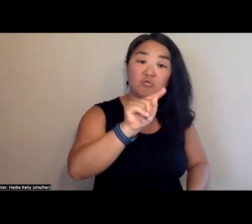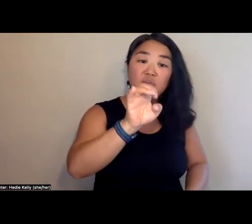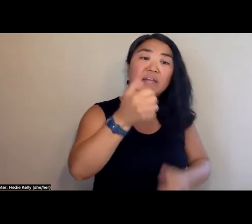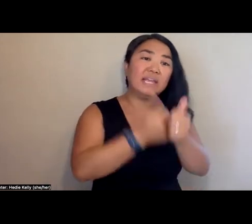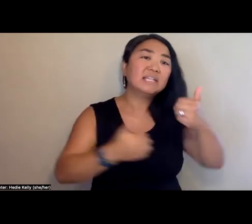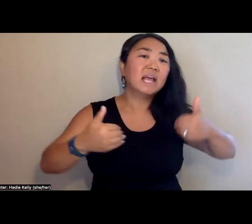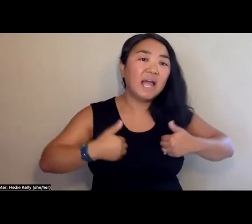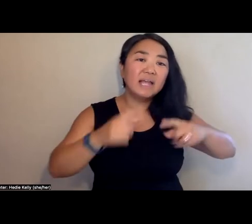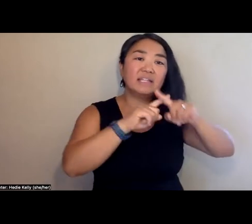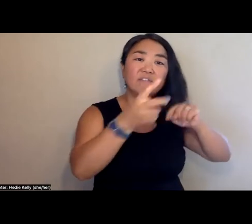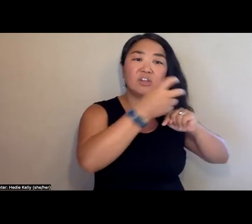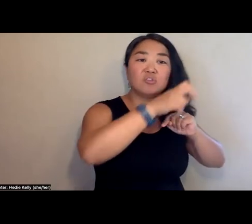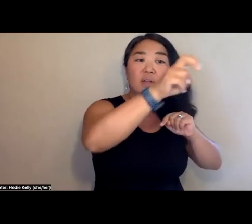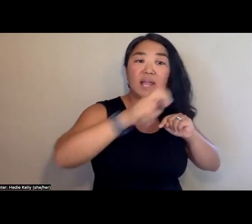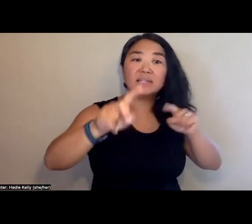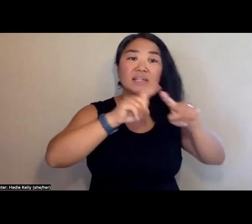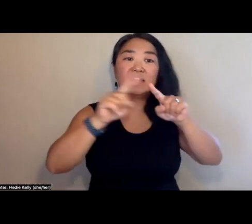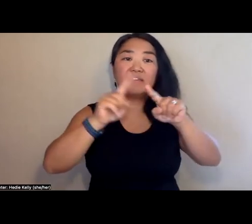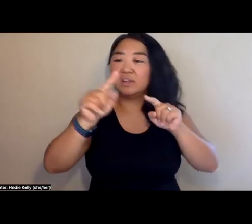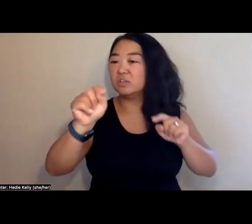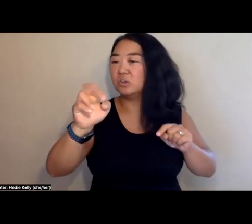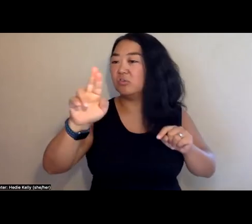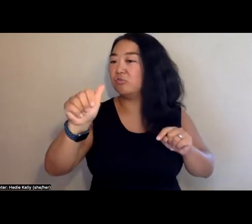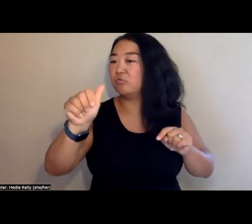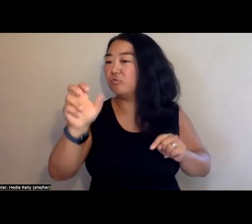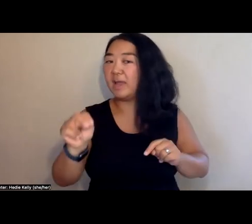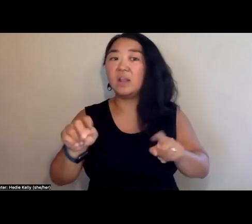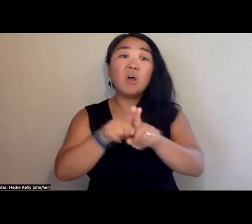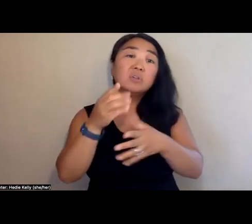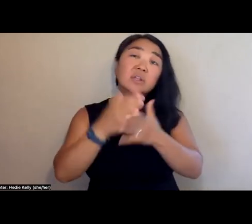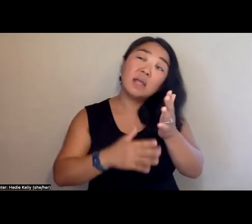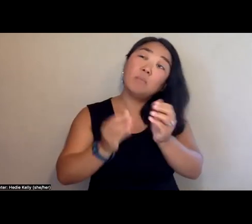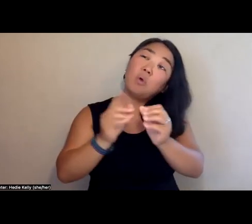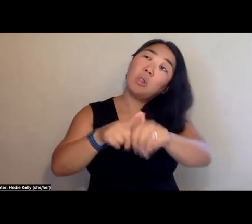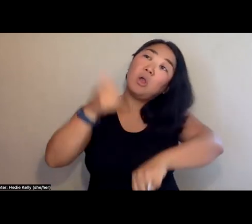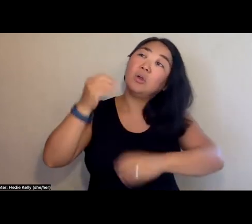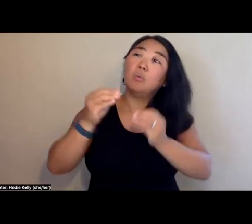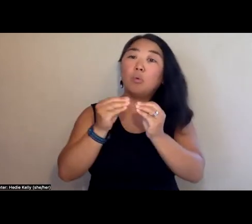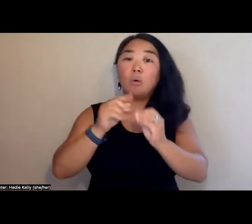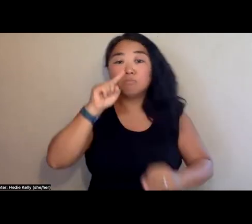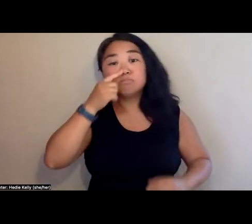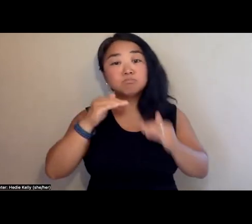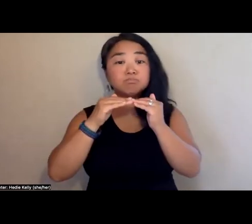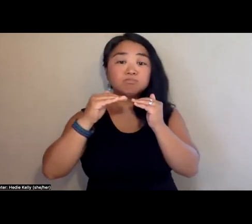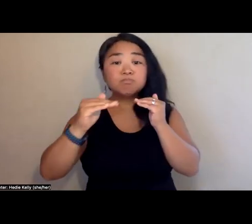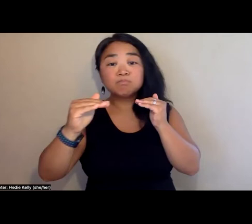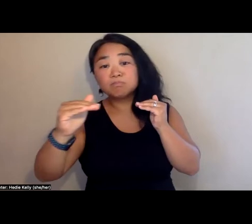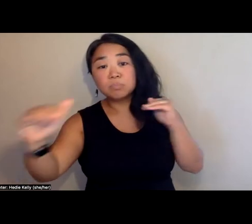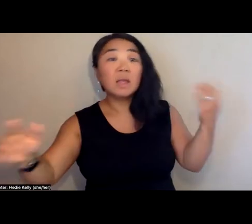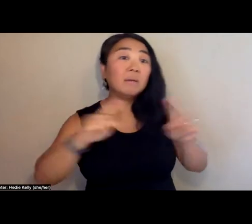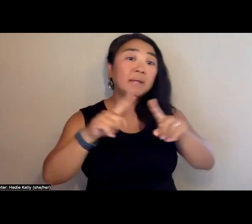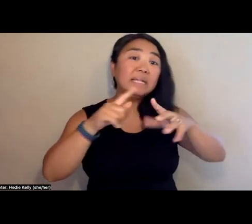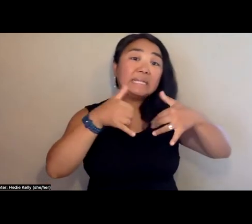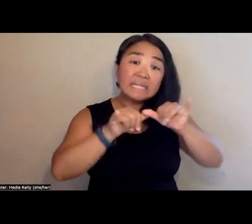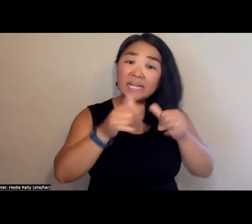and goes through different types of terrain. There are some longer stretches that can be a little bit more monotonous, but interesting adventures happen along